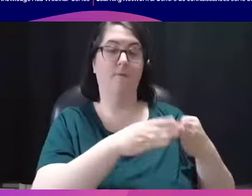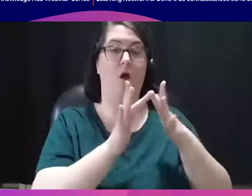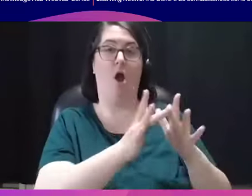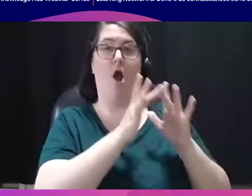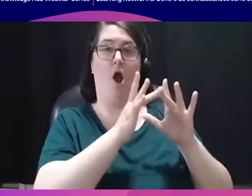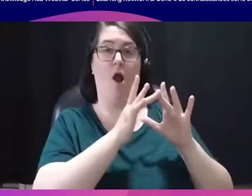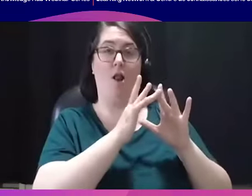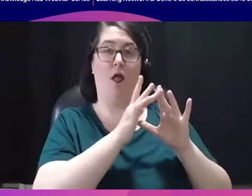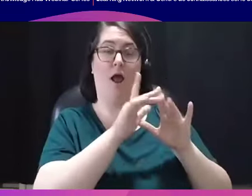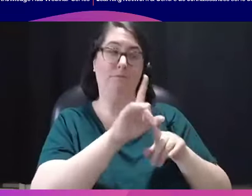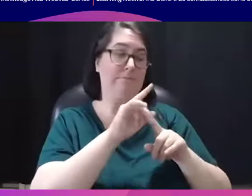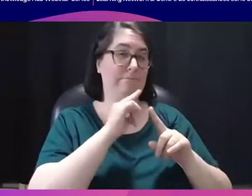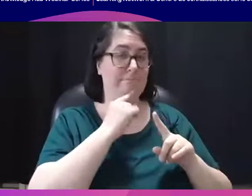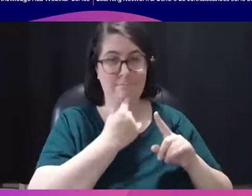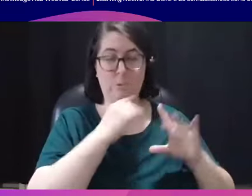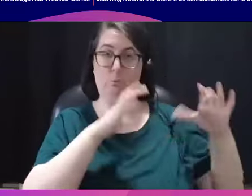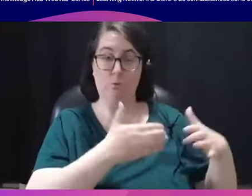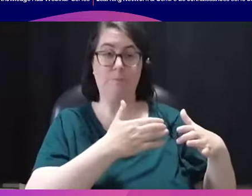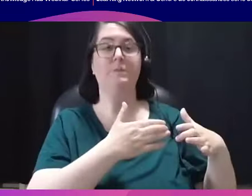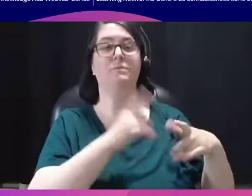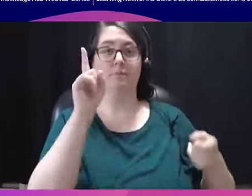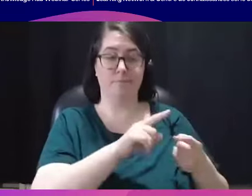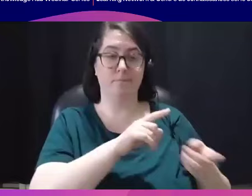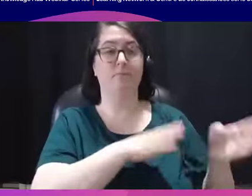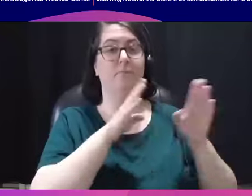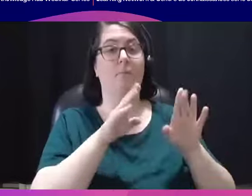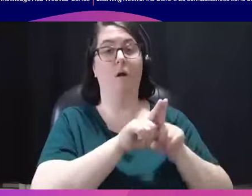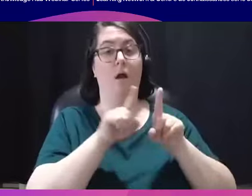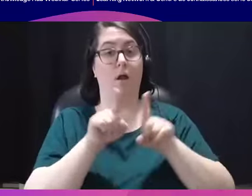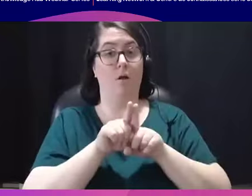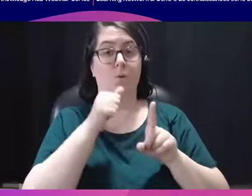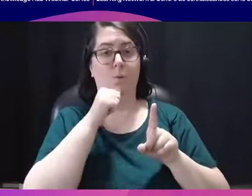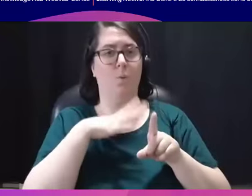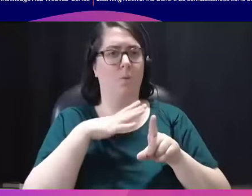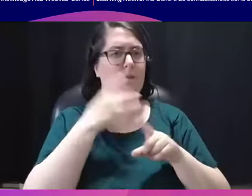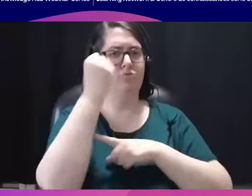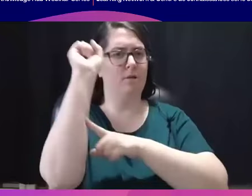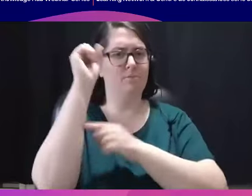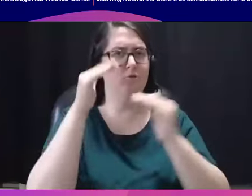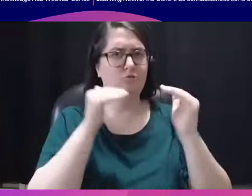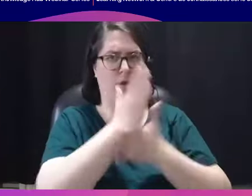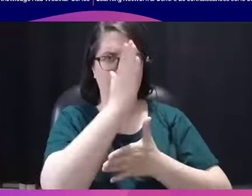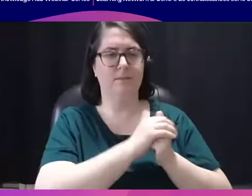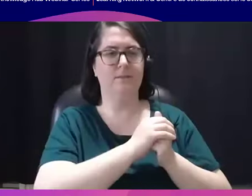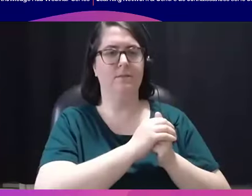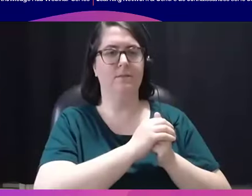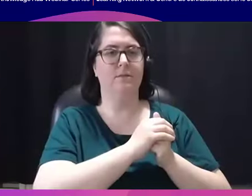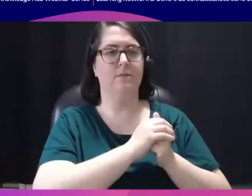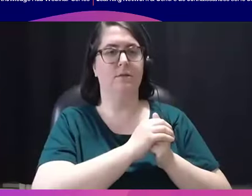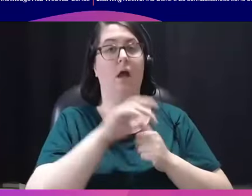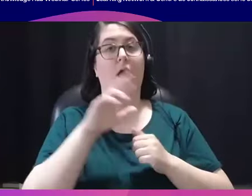groups, disinformation, and the recruitment of women into far-right movements. And Ruxi is a registered social